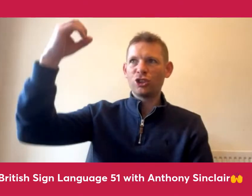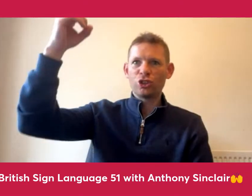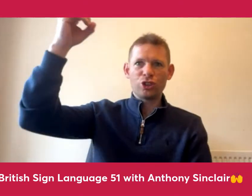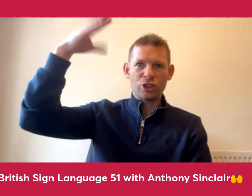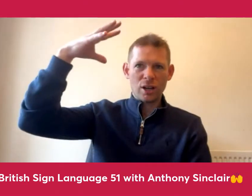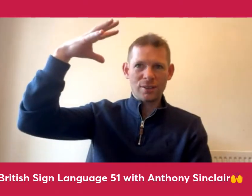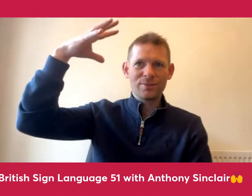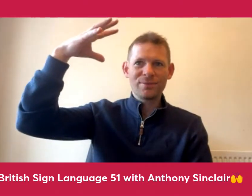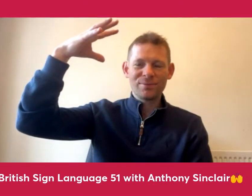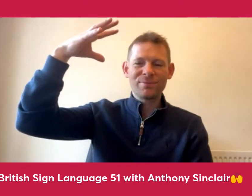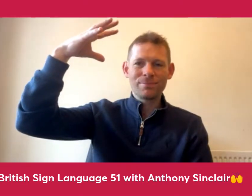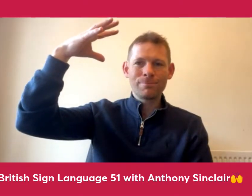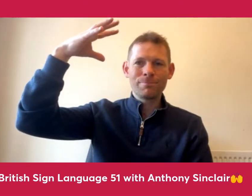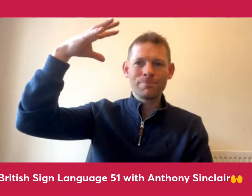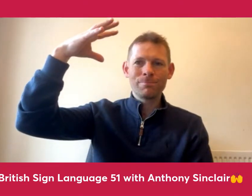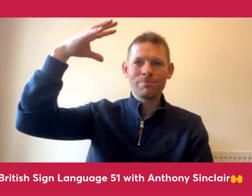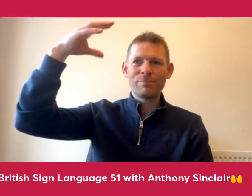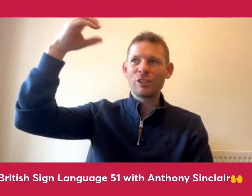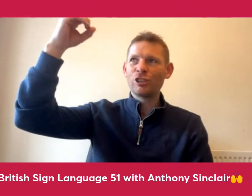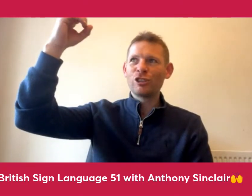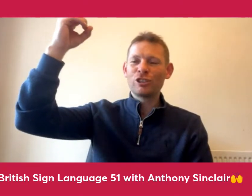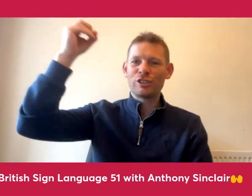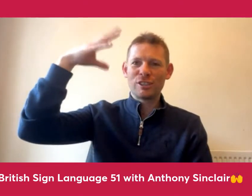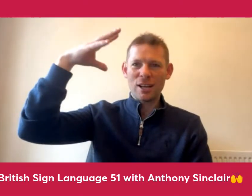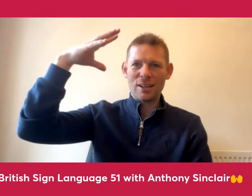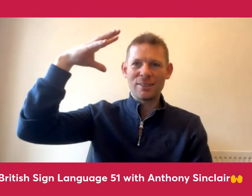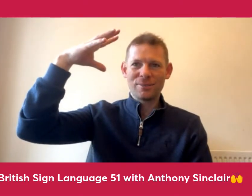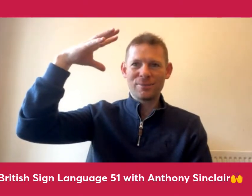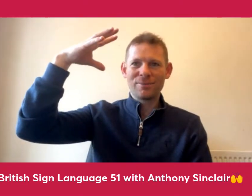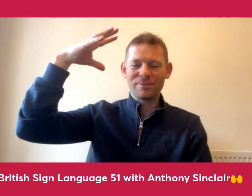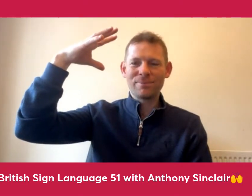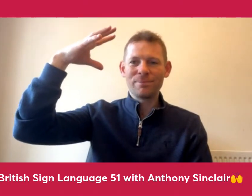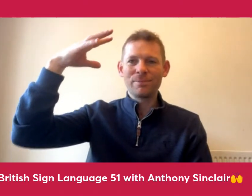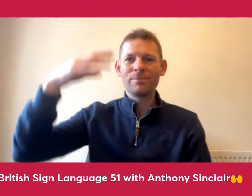So let's talk about the weather on holiday. So that's sunny or sunshine,